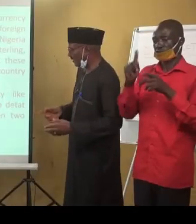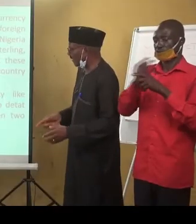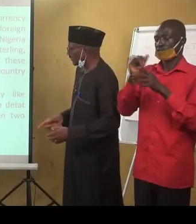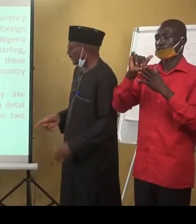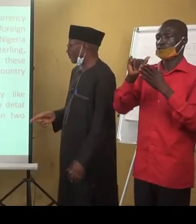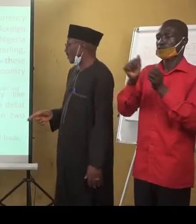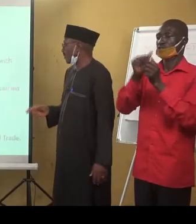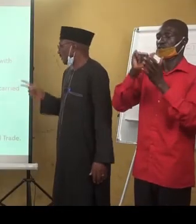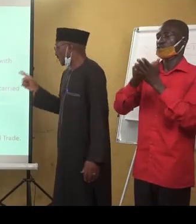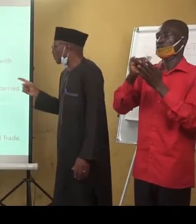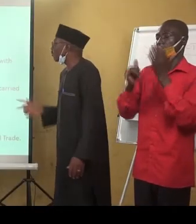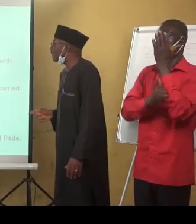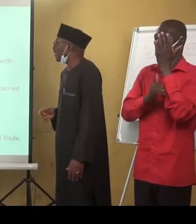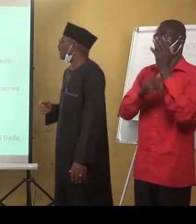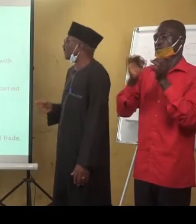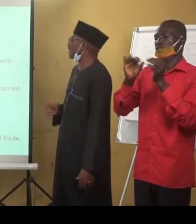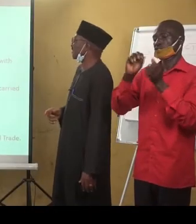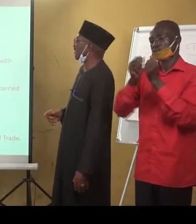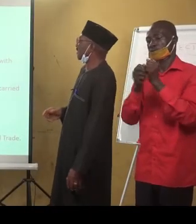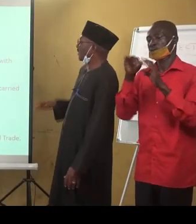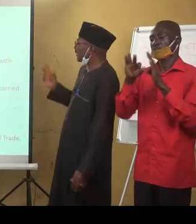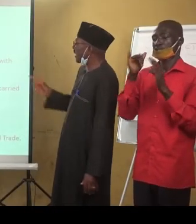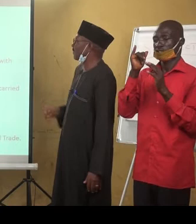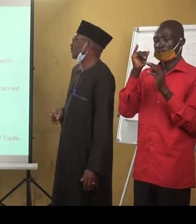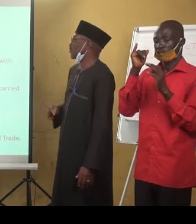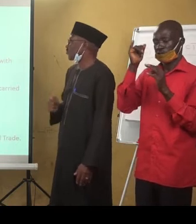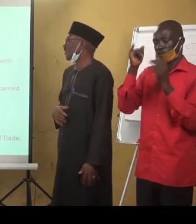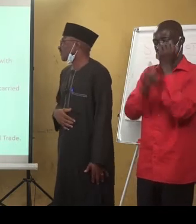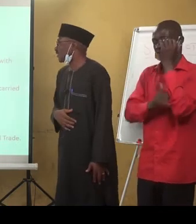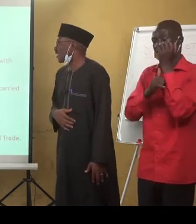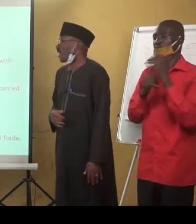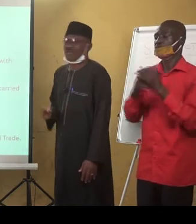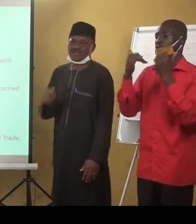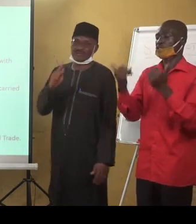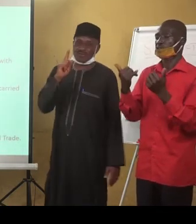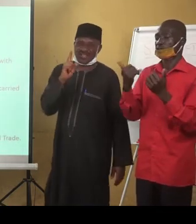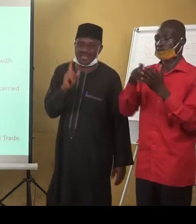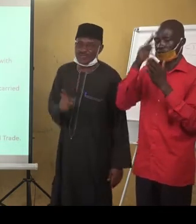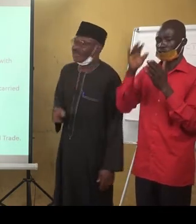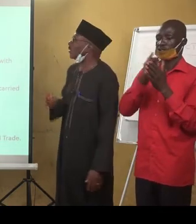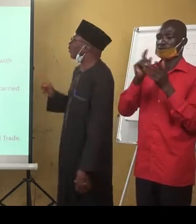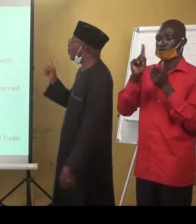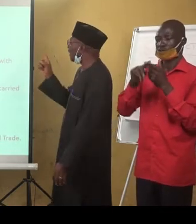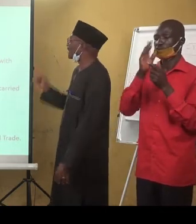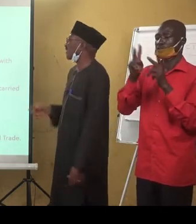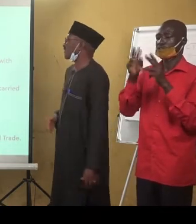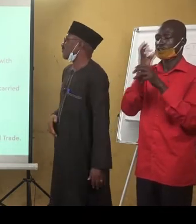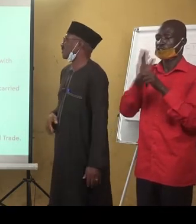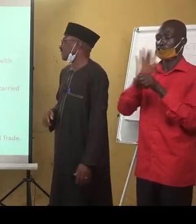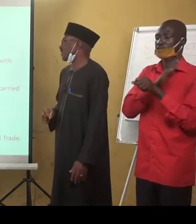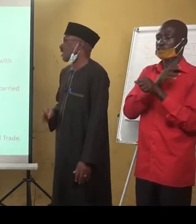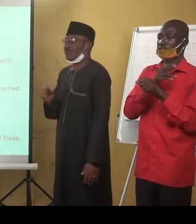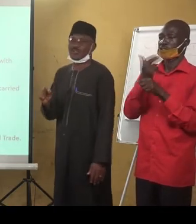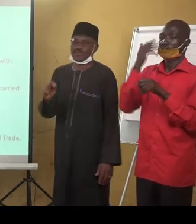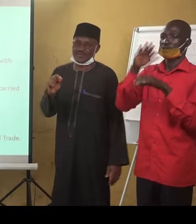That is that. That is political differences. Now, students, I want you to carefully look at the